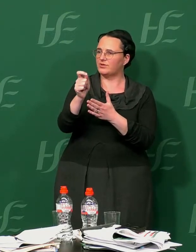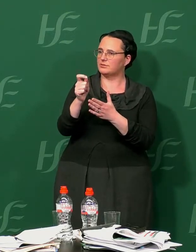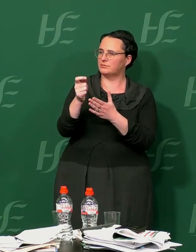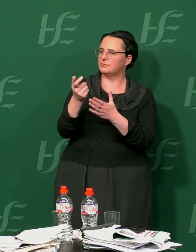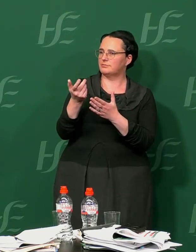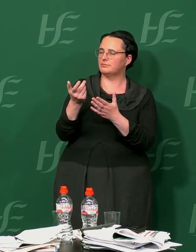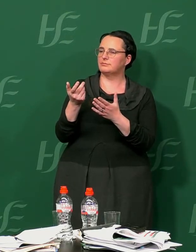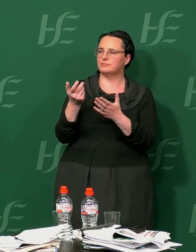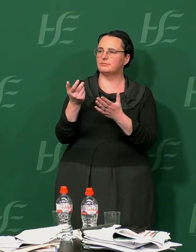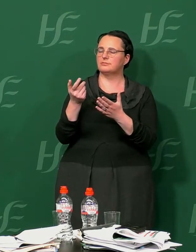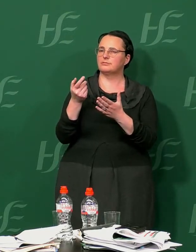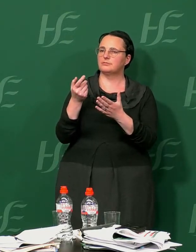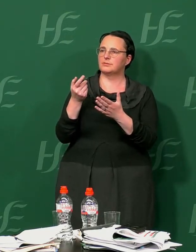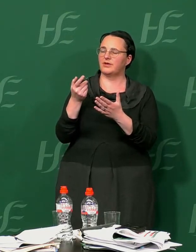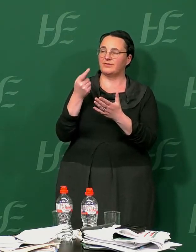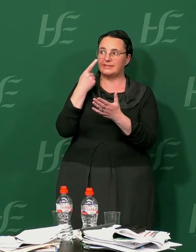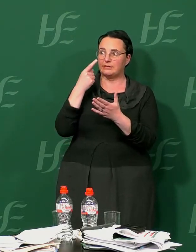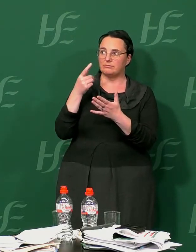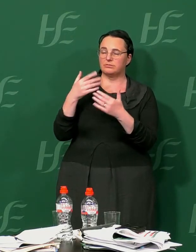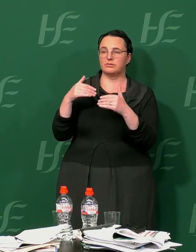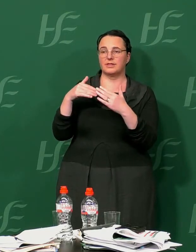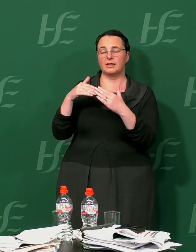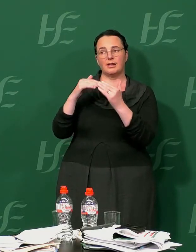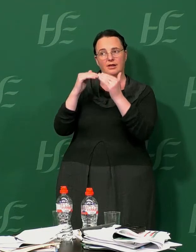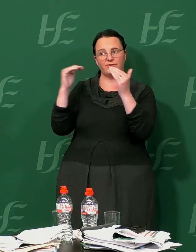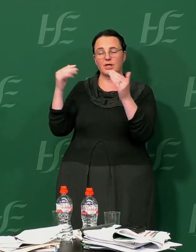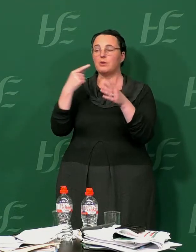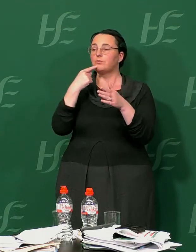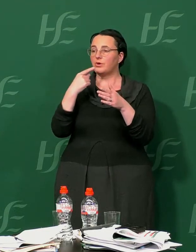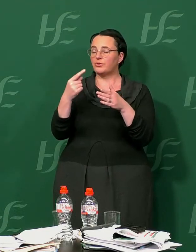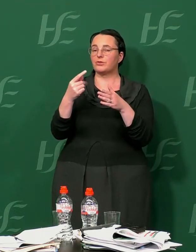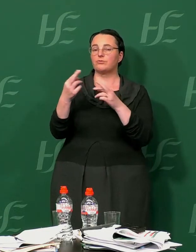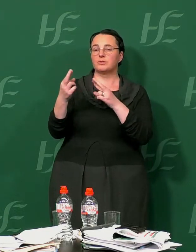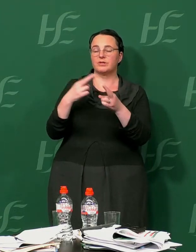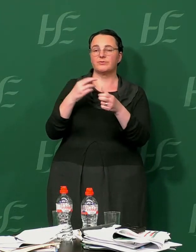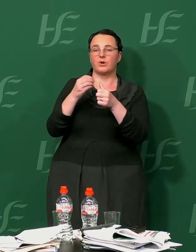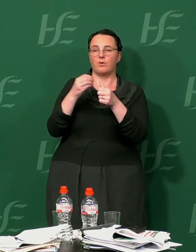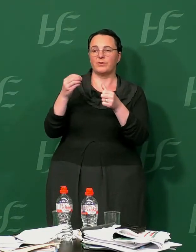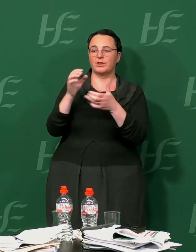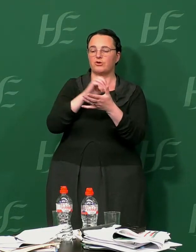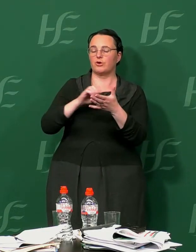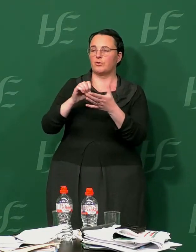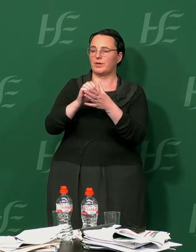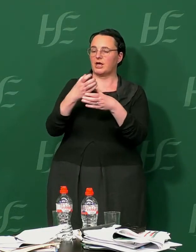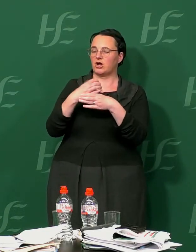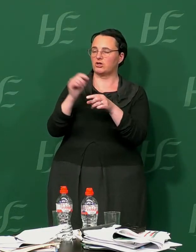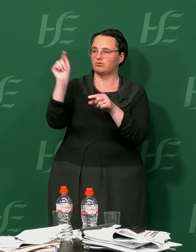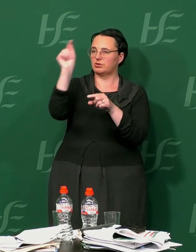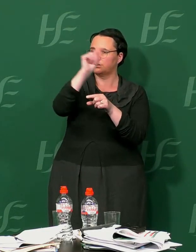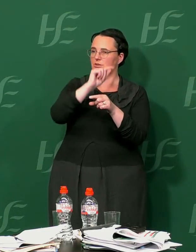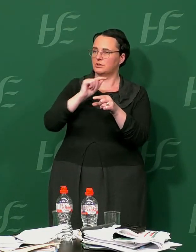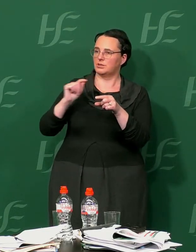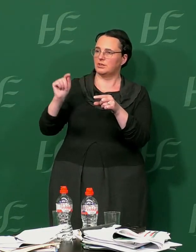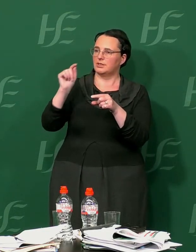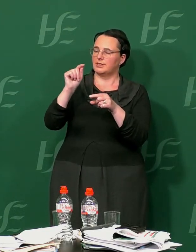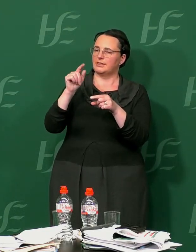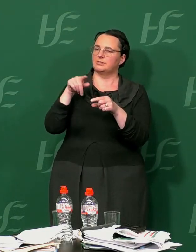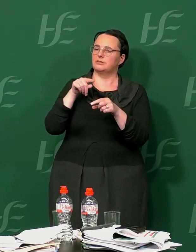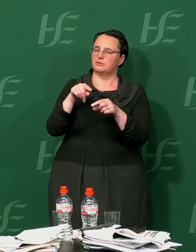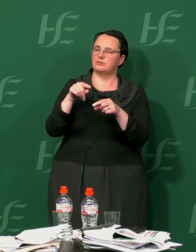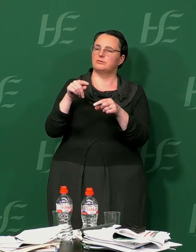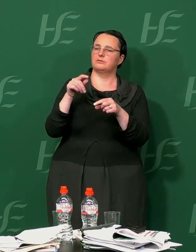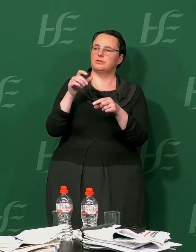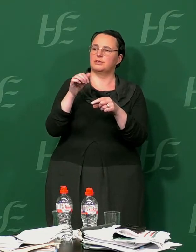I've seen to that level, certainly. But the response of other European countries has been to lean into public health measures and to accelerate